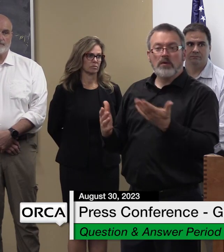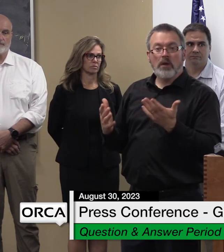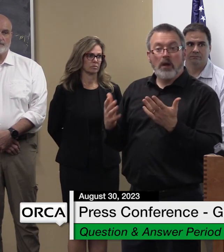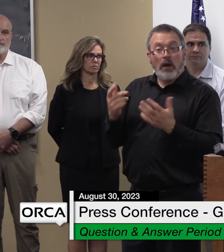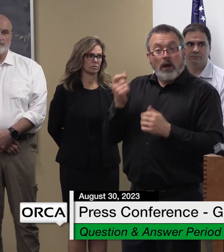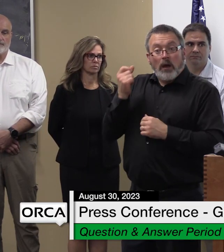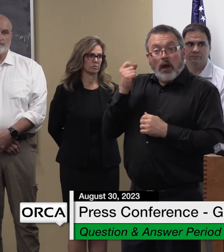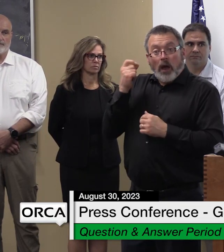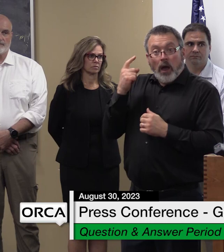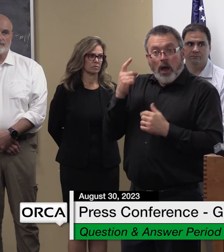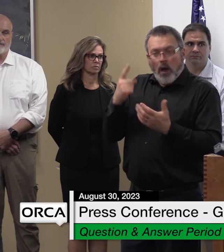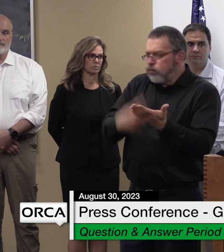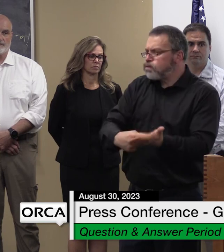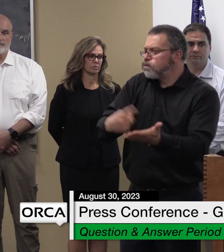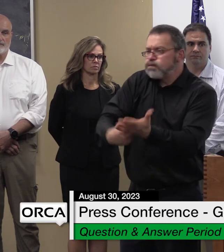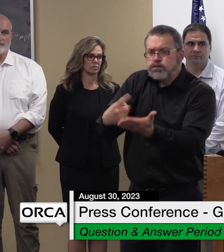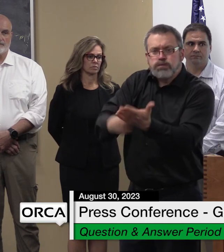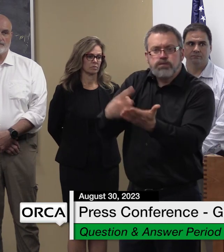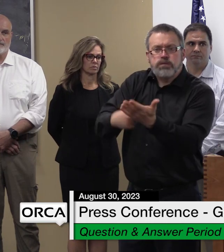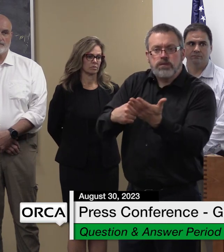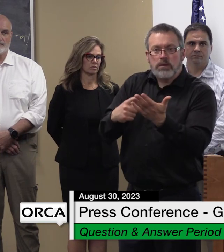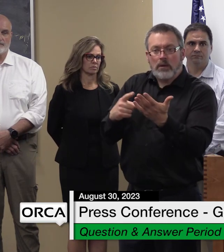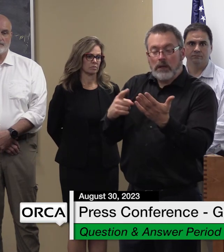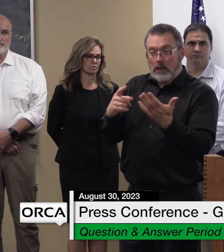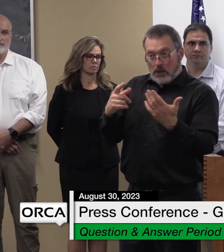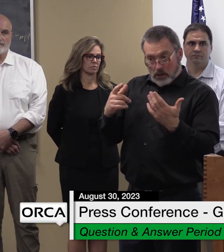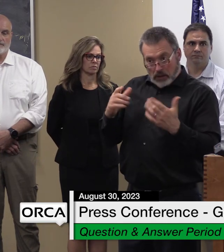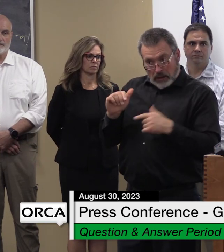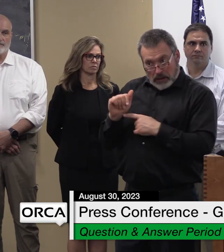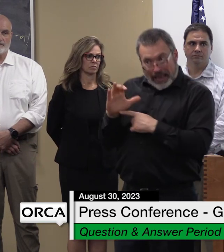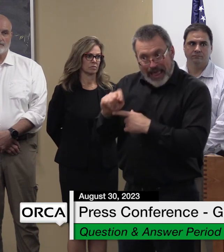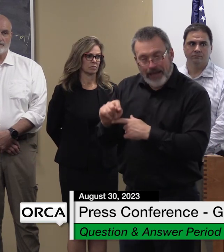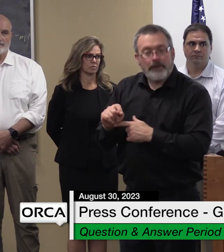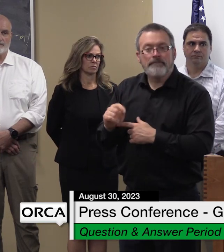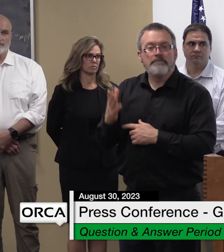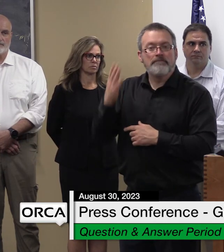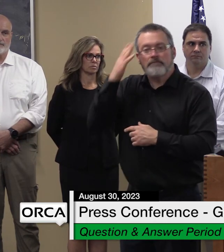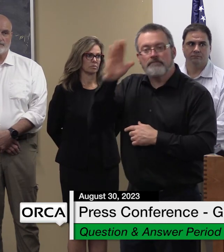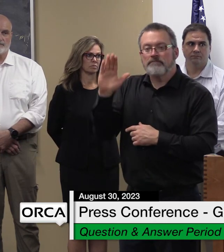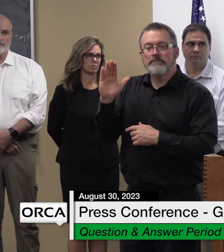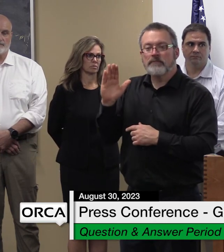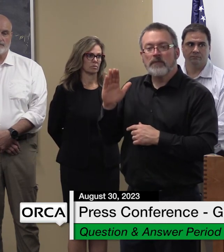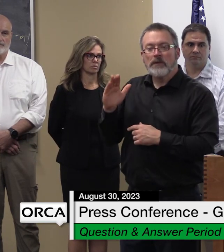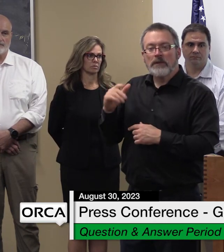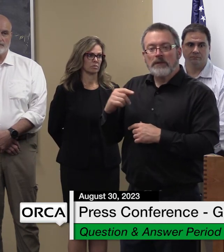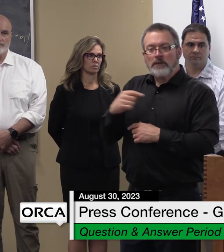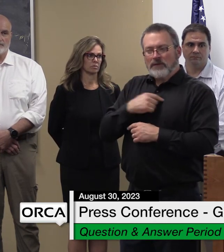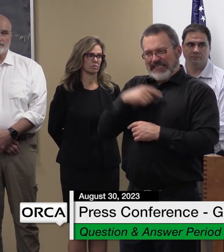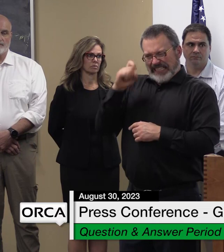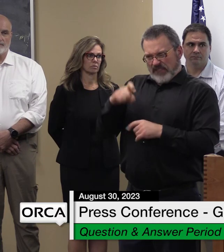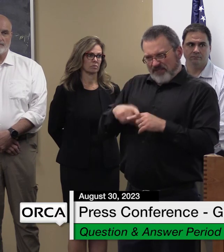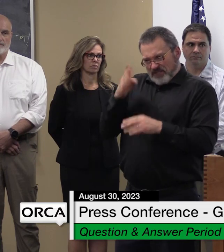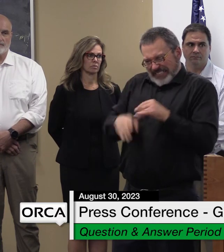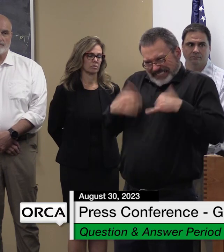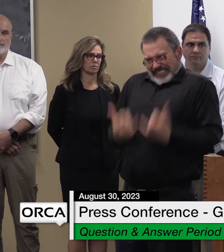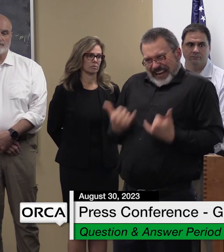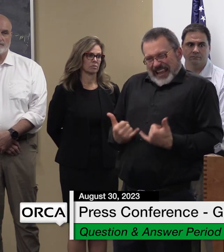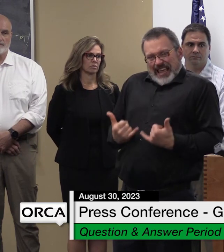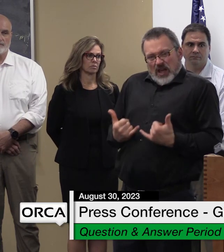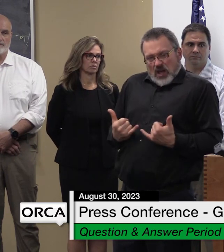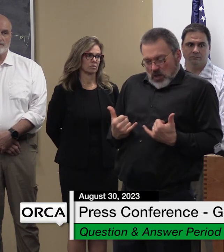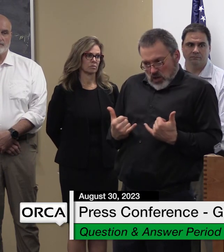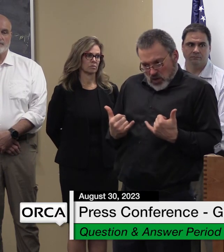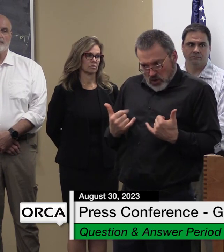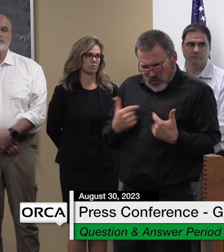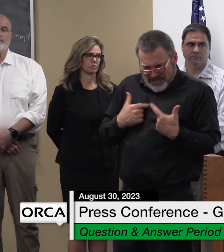table, but at this point, we just need to get through this recovery stage. First,